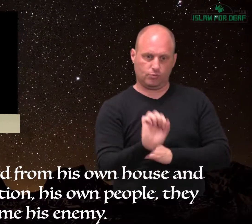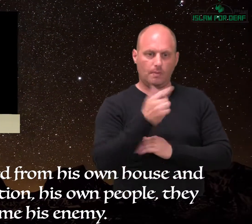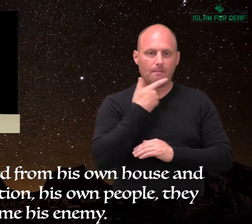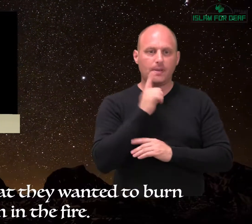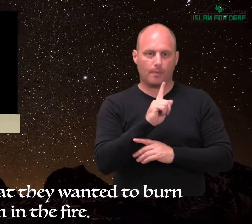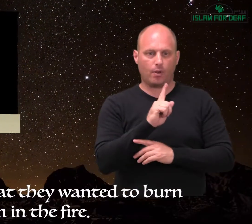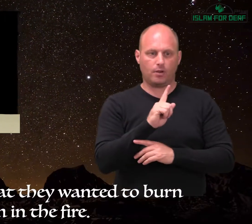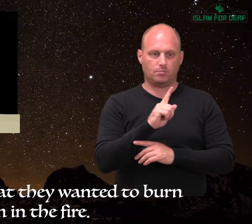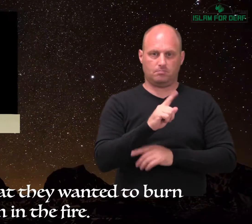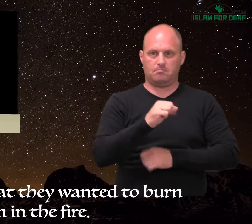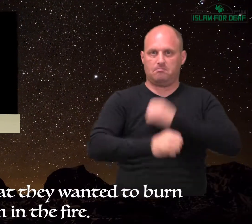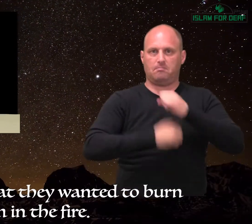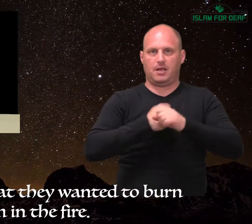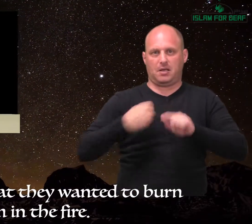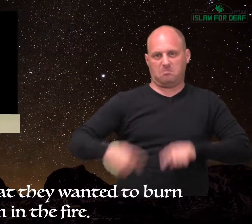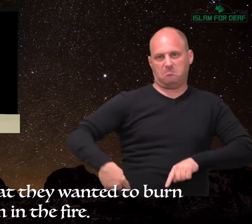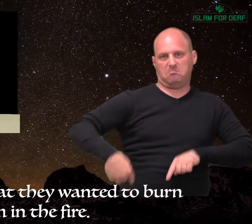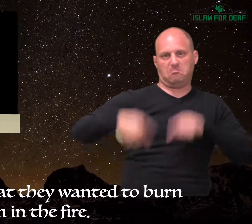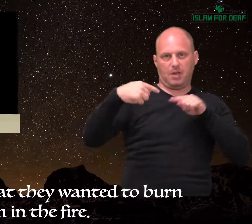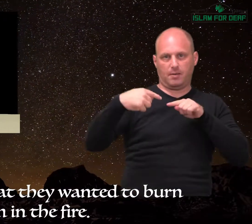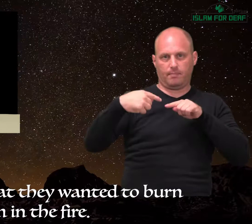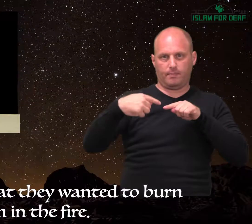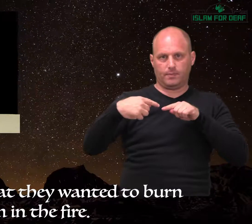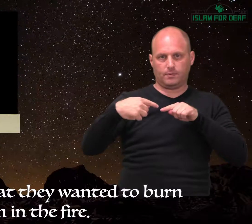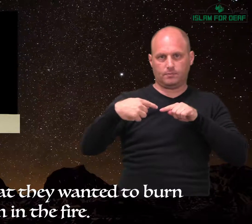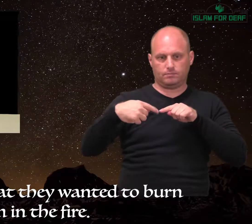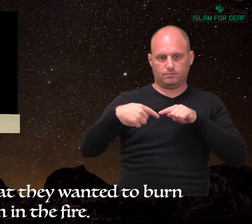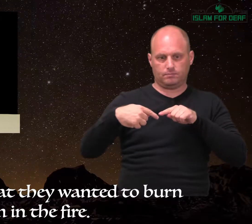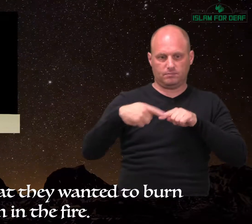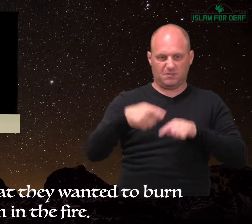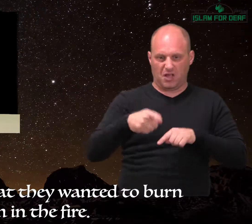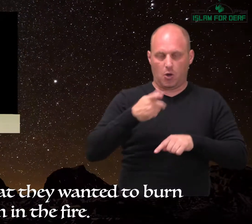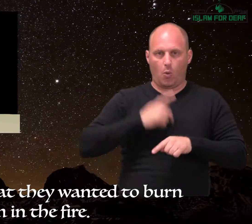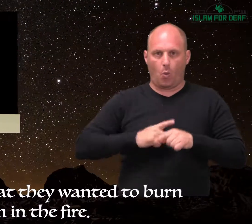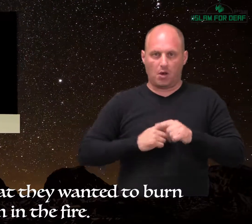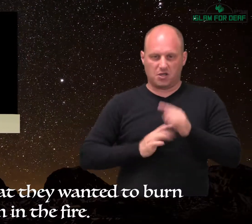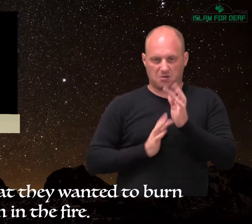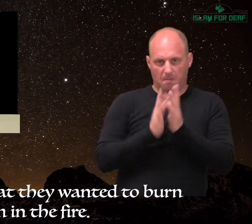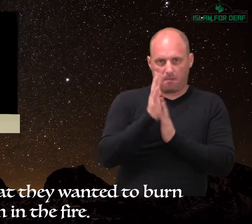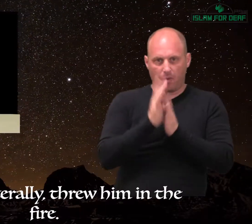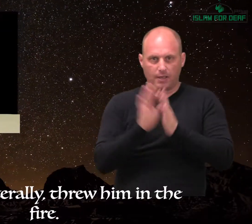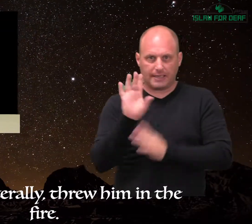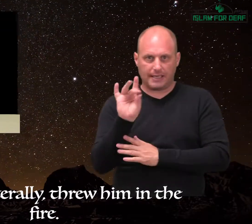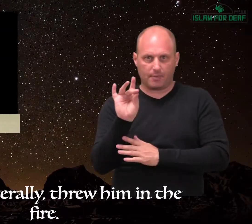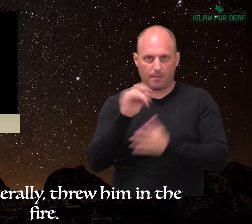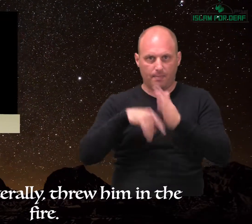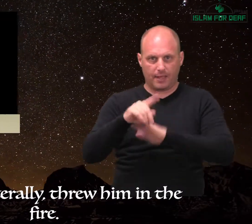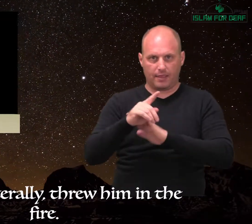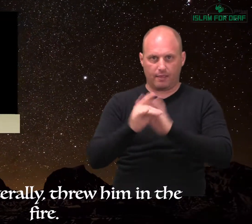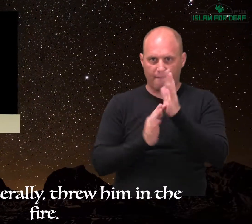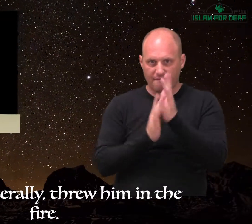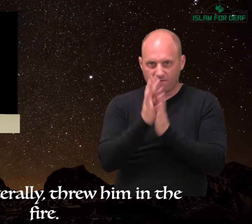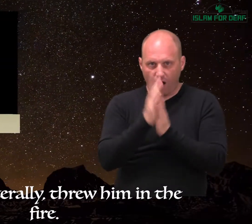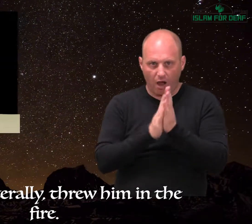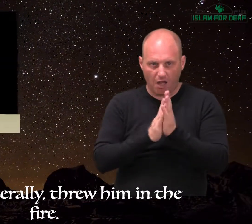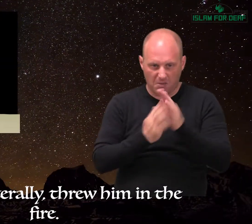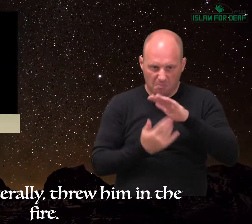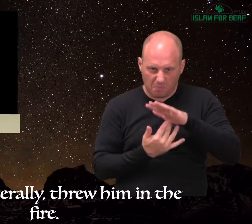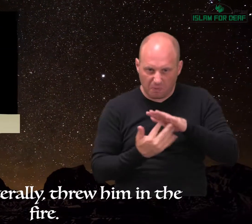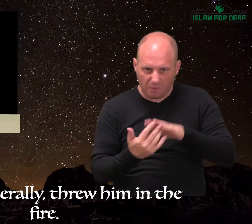to the level that they wanted to burn him in the fire. And they literally